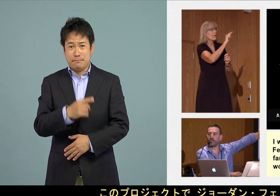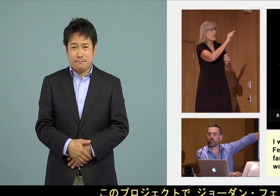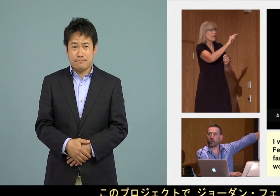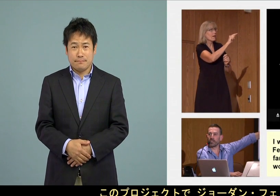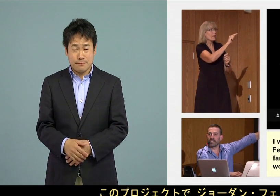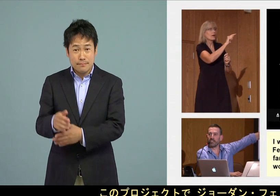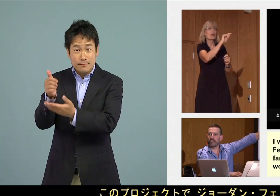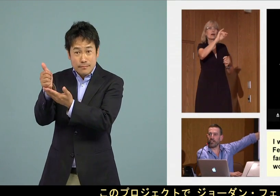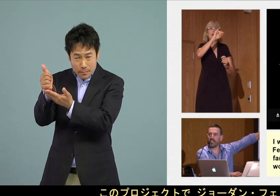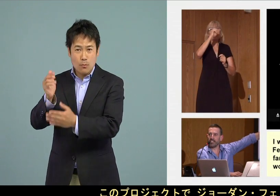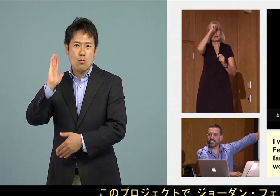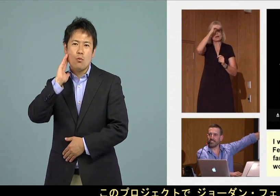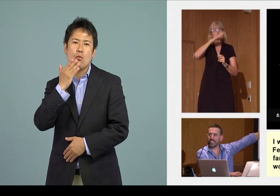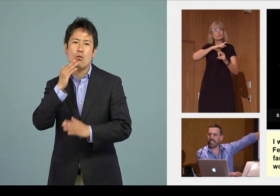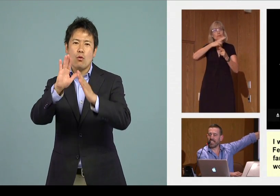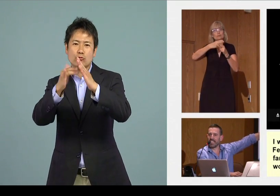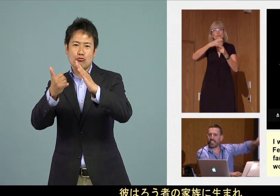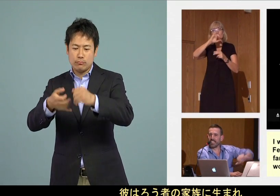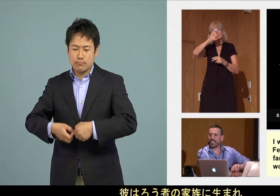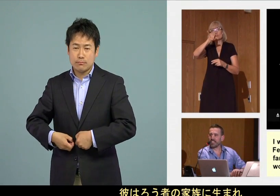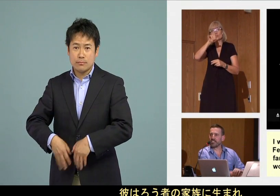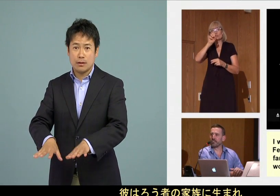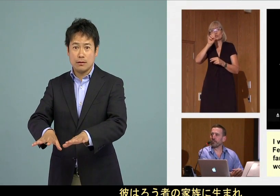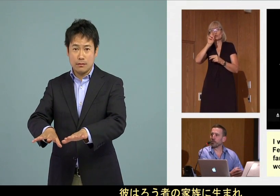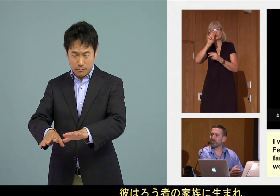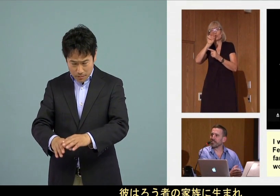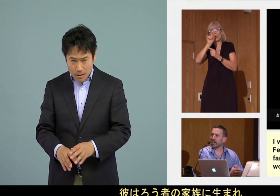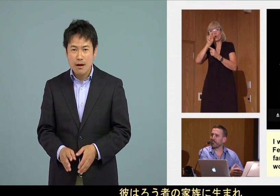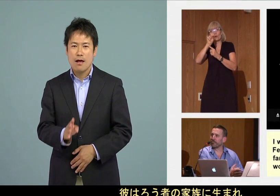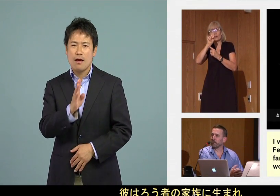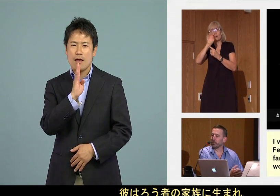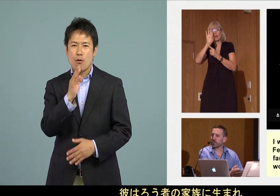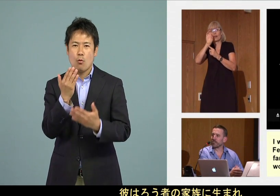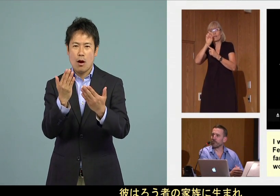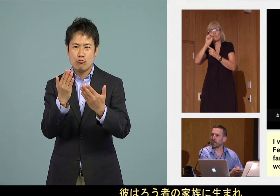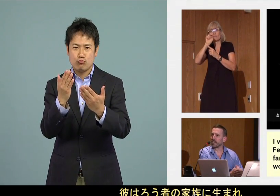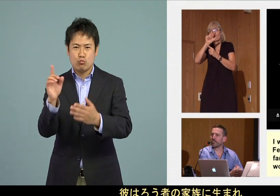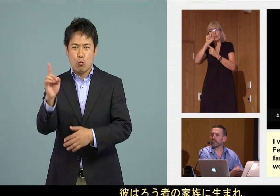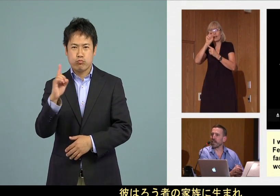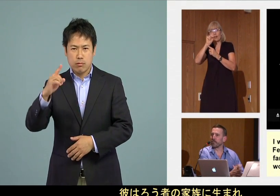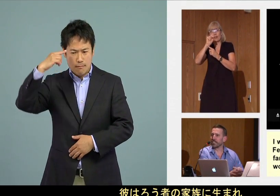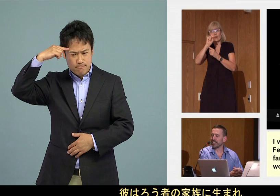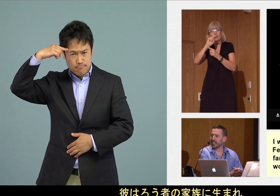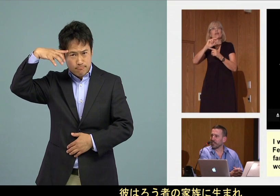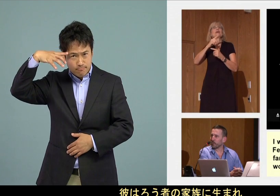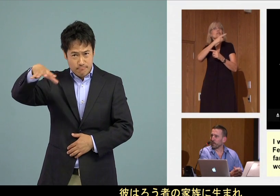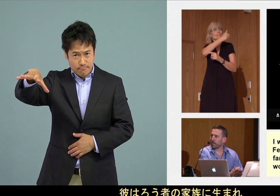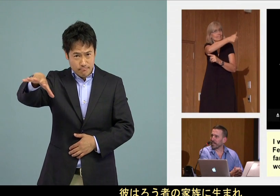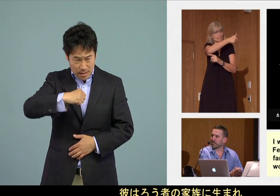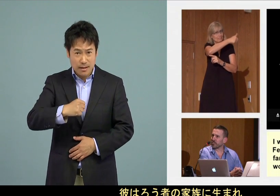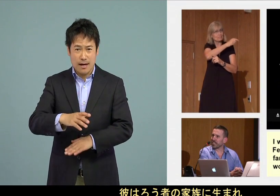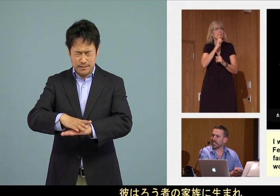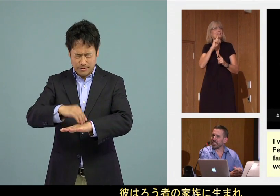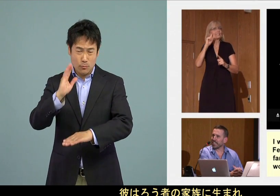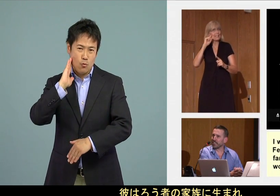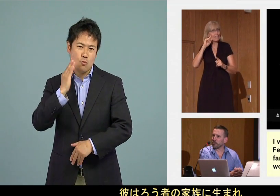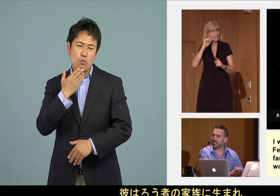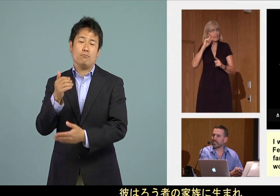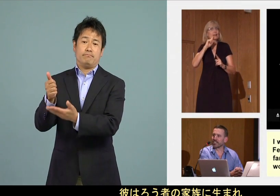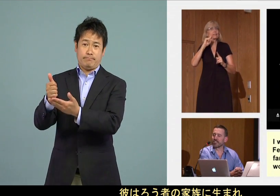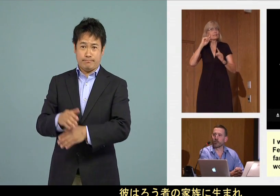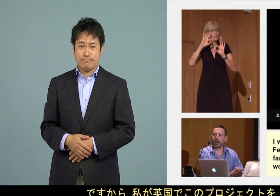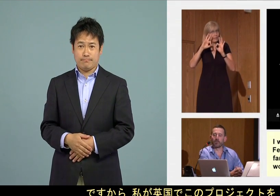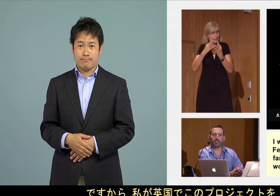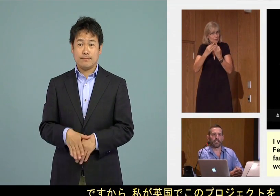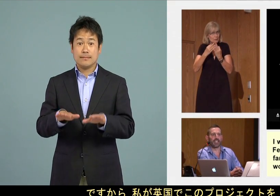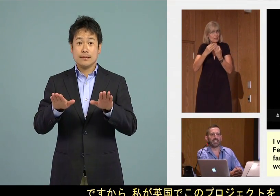photo of Jordan Fenlon. He is the first deaf person from a deaf family with a PhD in